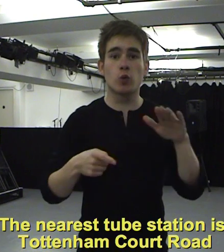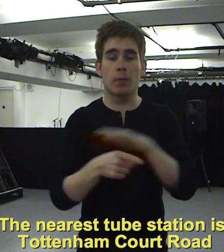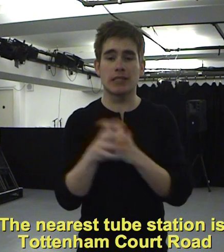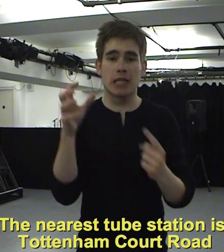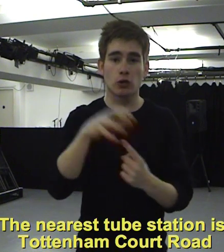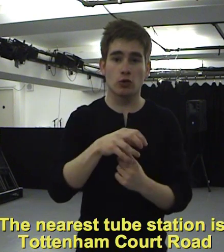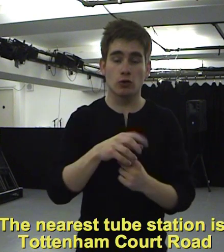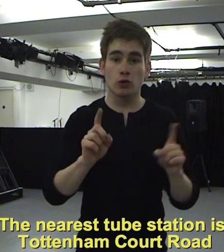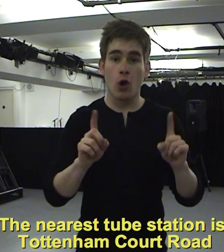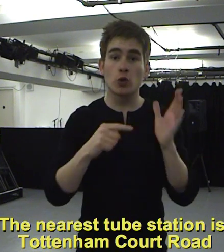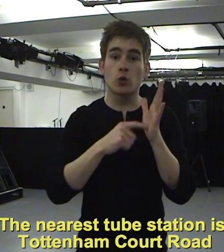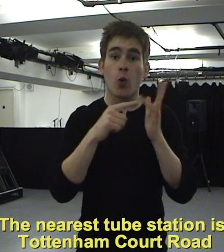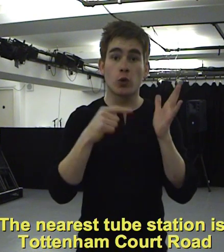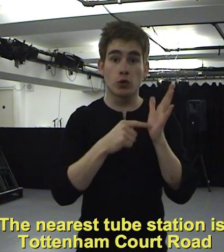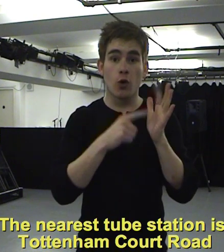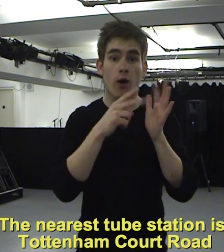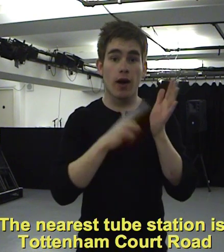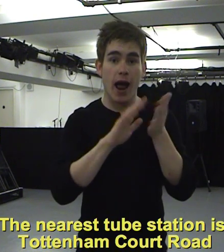The nearest tube station is Tottenham Court Road